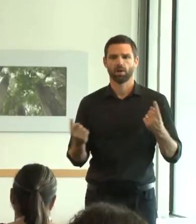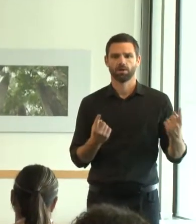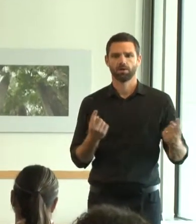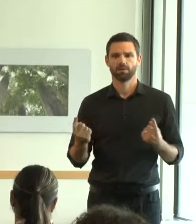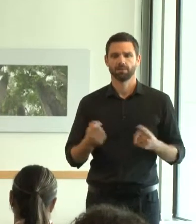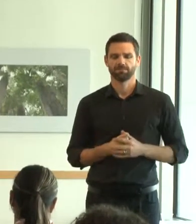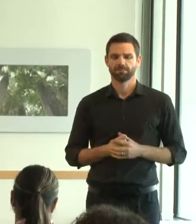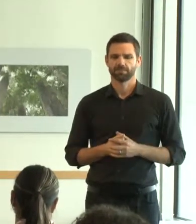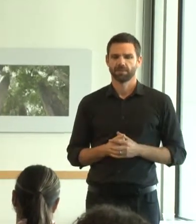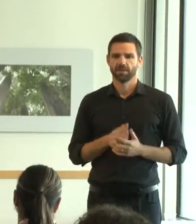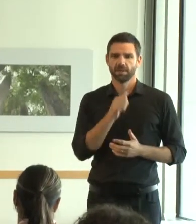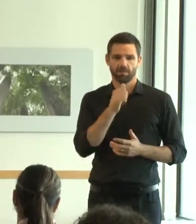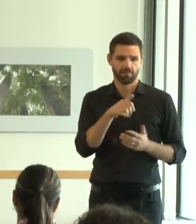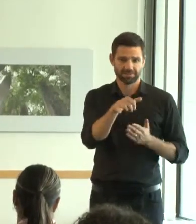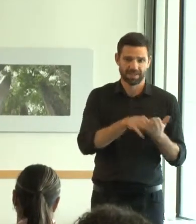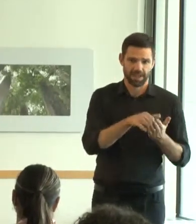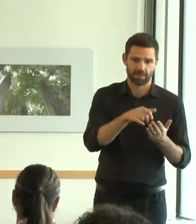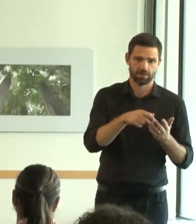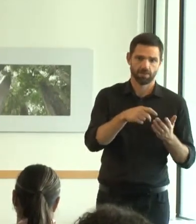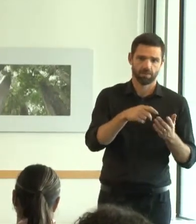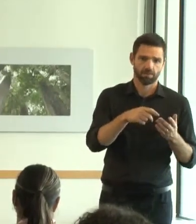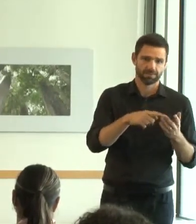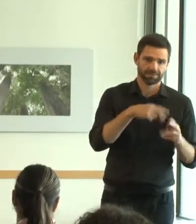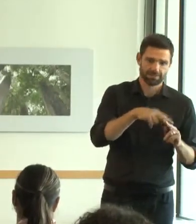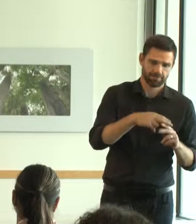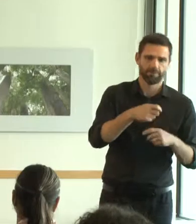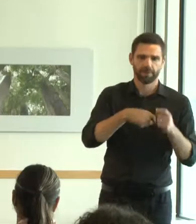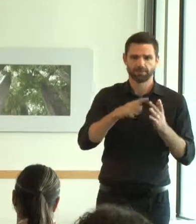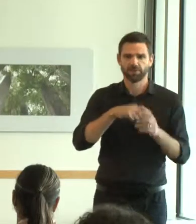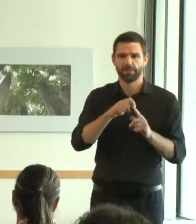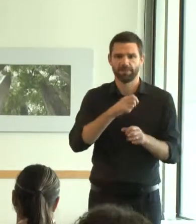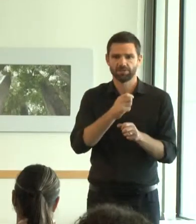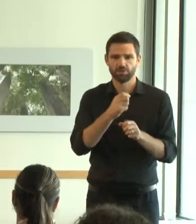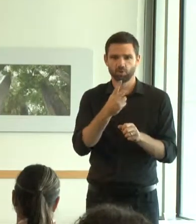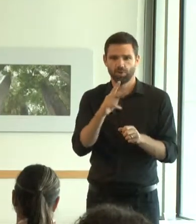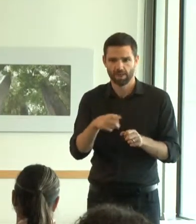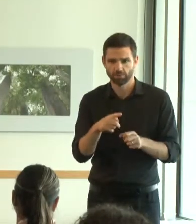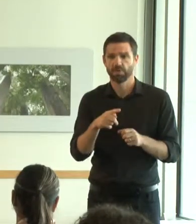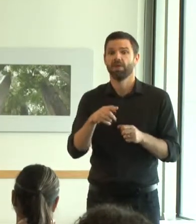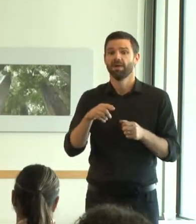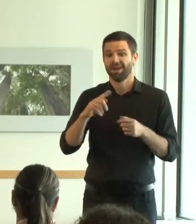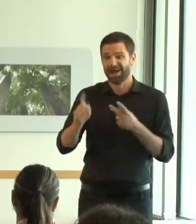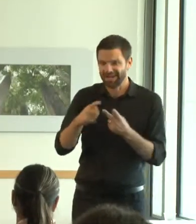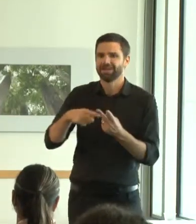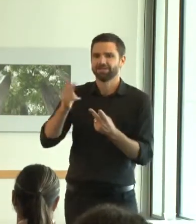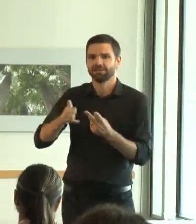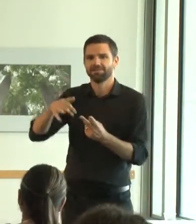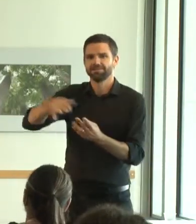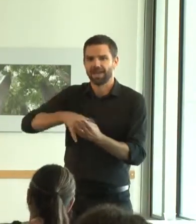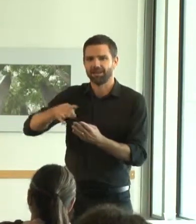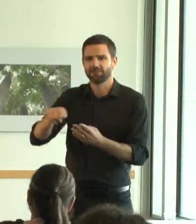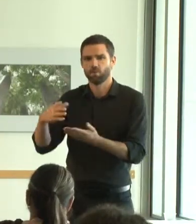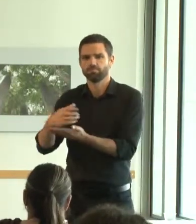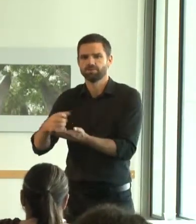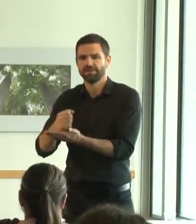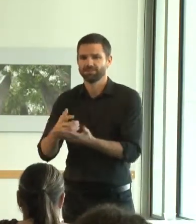ever scan them again, they're going to be going into that digital preservation system. But I think in terms of other projects, the question I would go back is, if